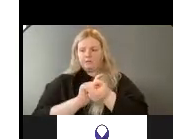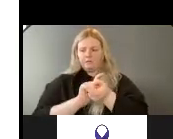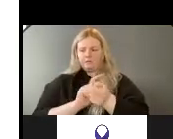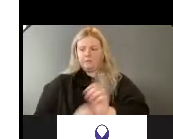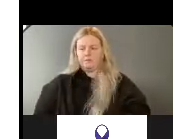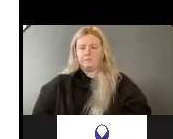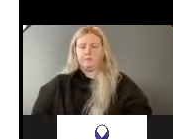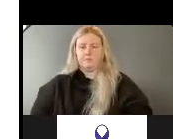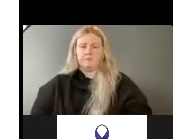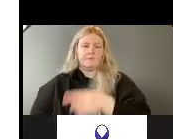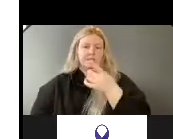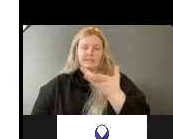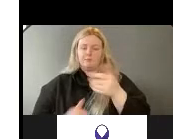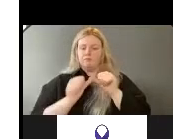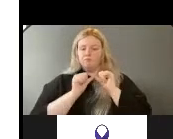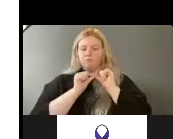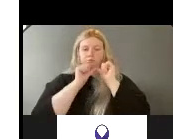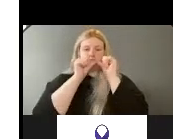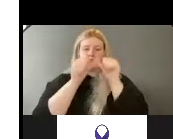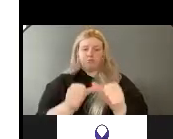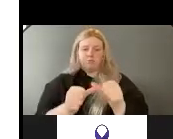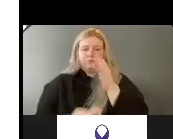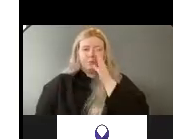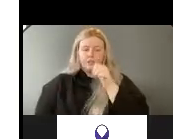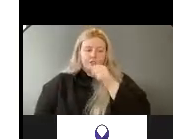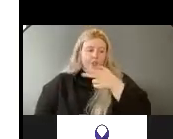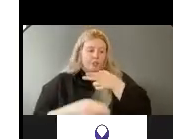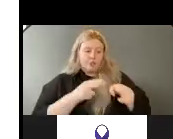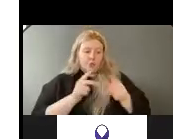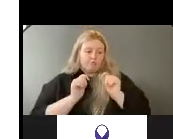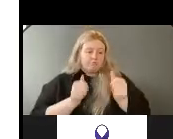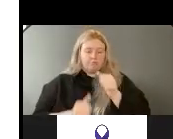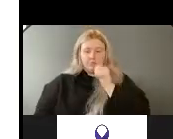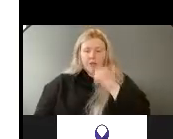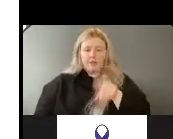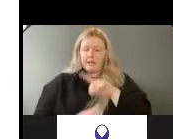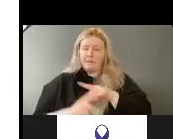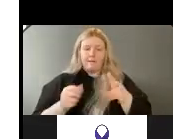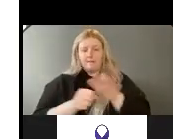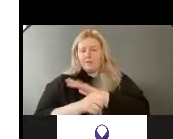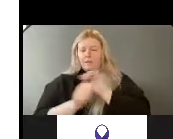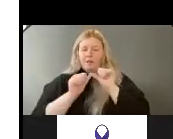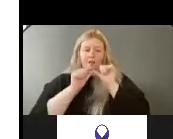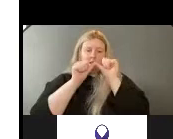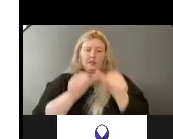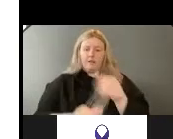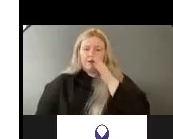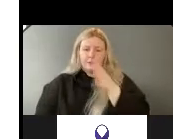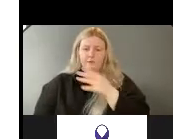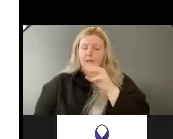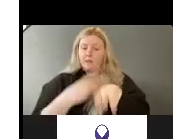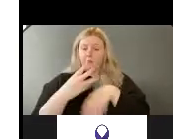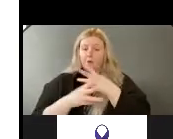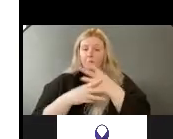game that we're playing. This is a long, term project over the course of our lives. And the World Health Organization